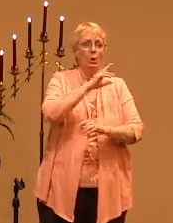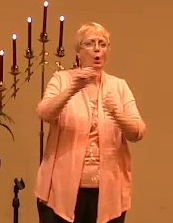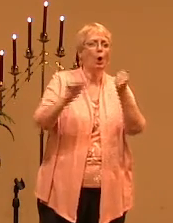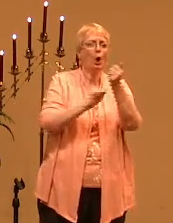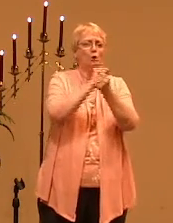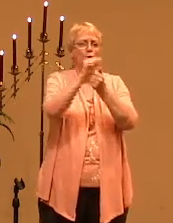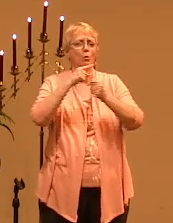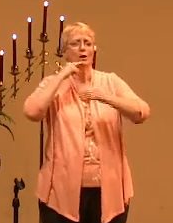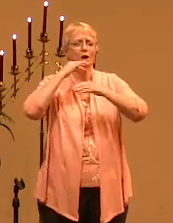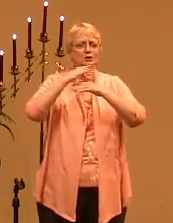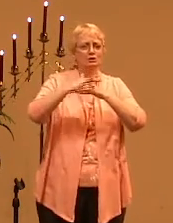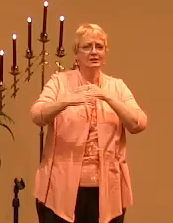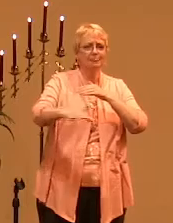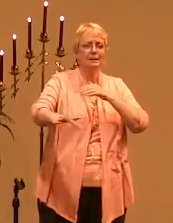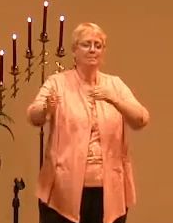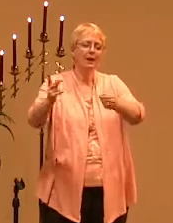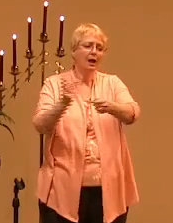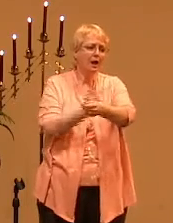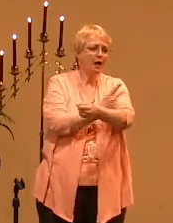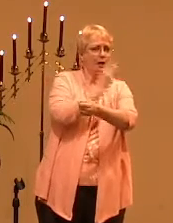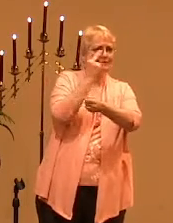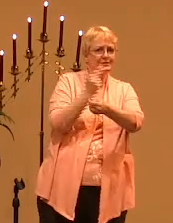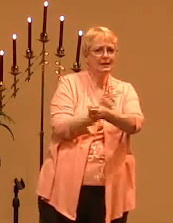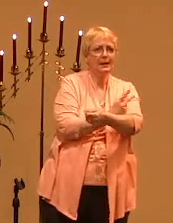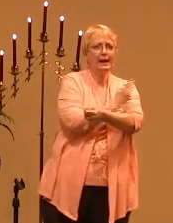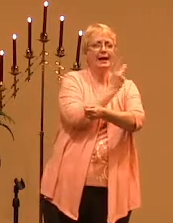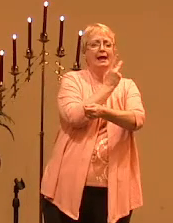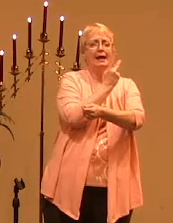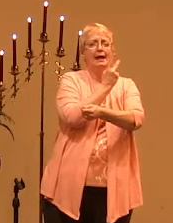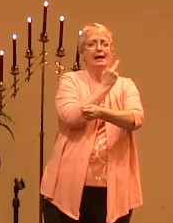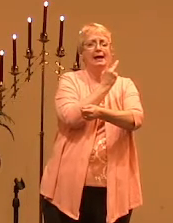snow? Are you washed in the blood of the